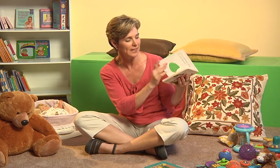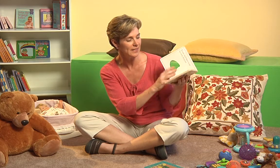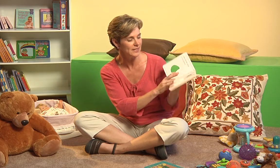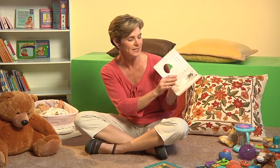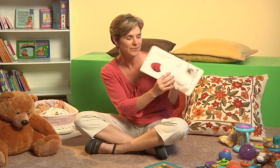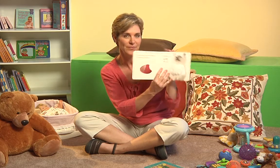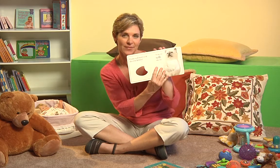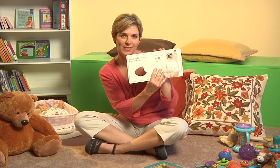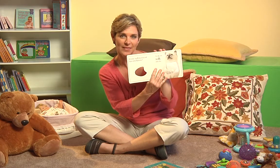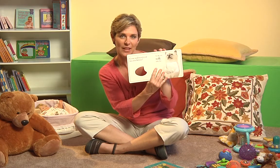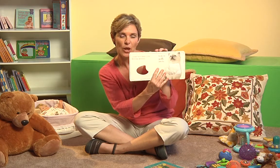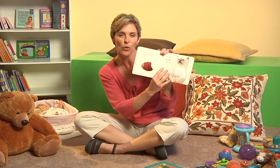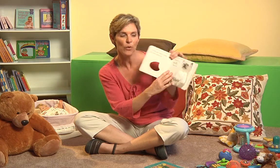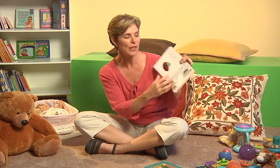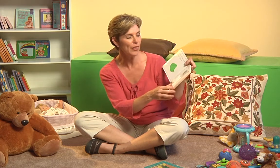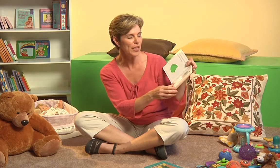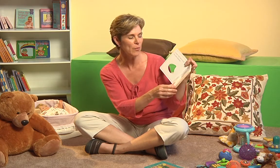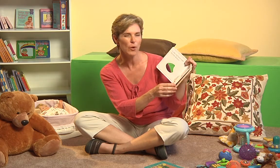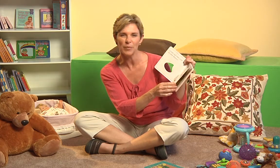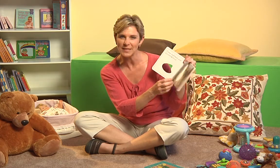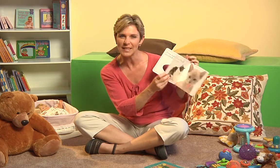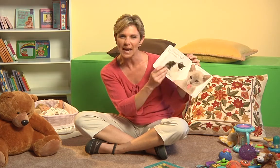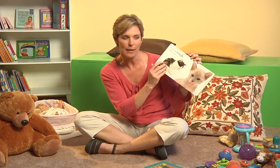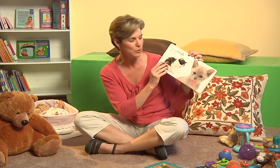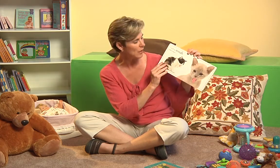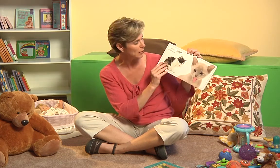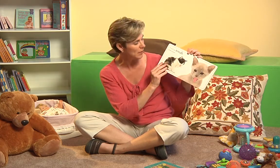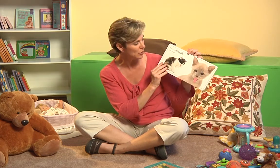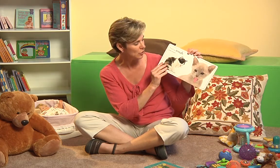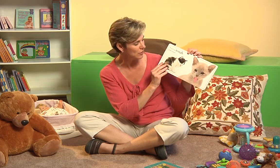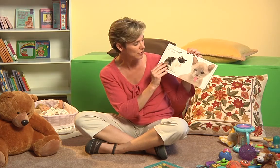this, rather than more busy and abstract pictures.